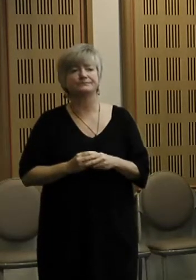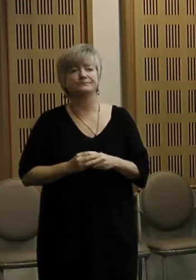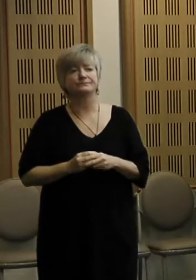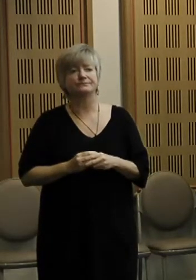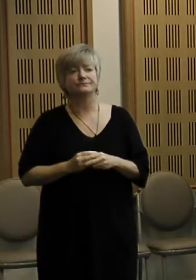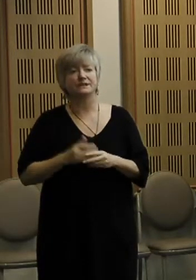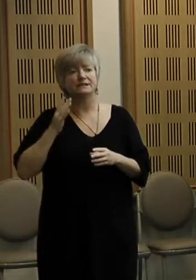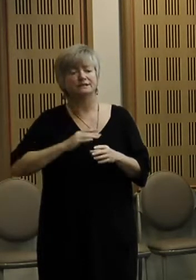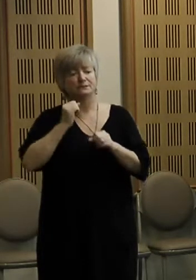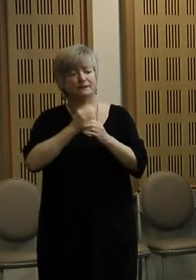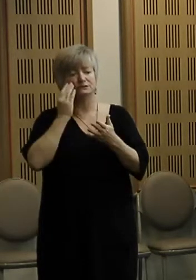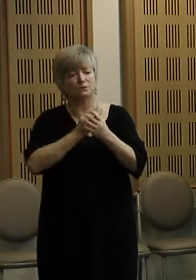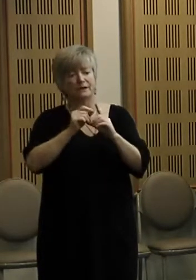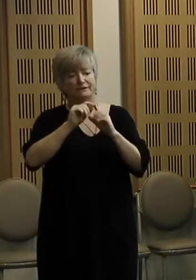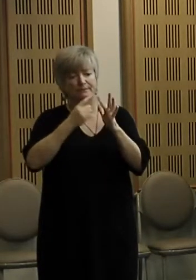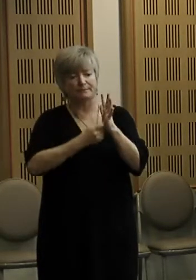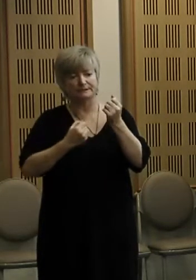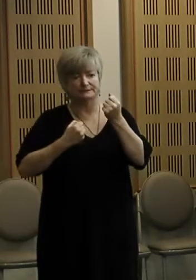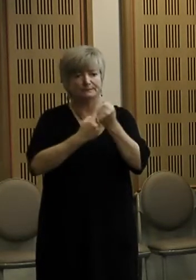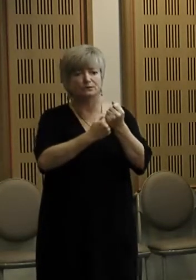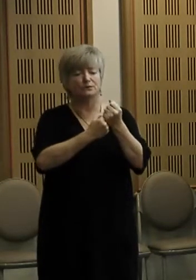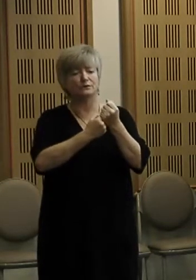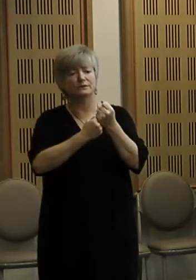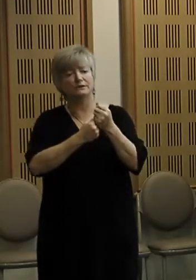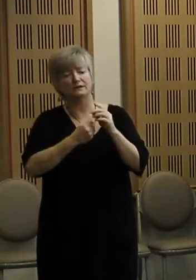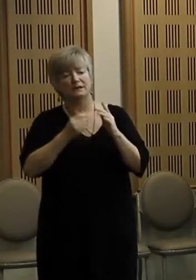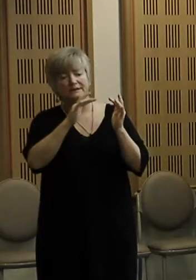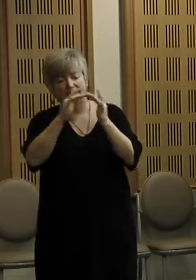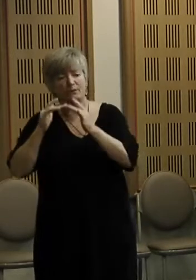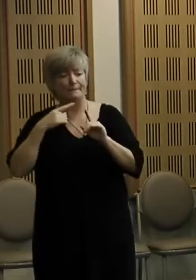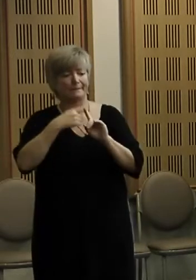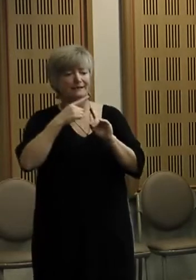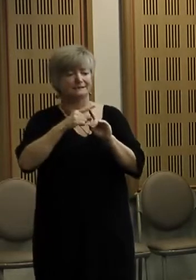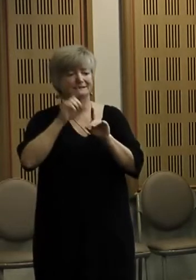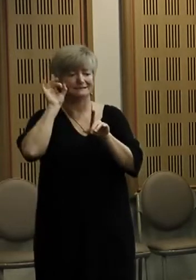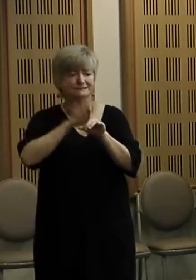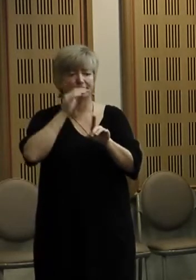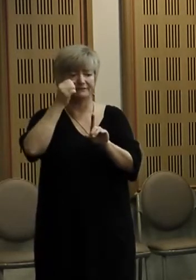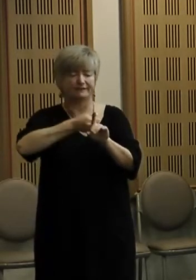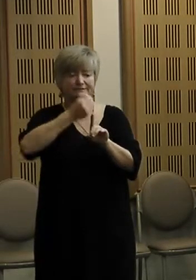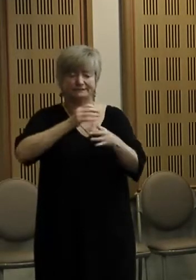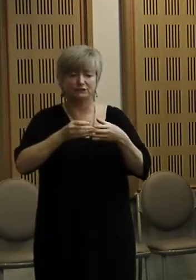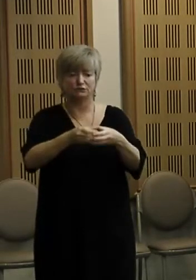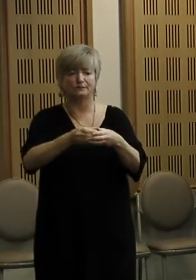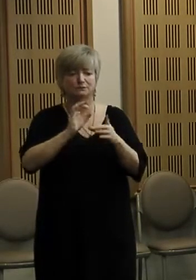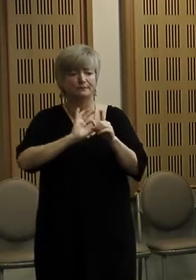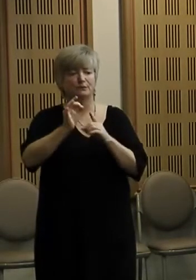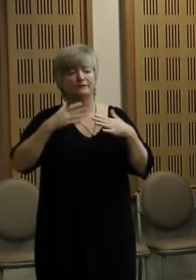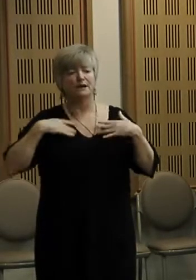there are peer support networks and self-advocacy groups for people with a disability that to improve their health